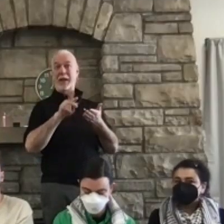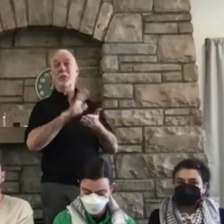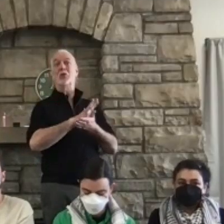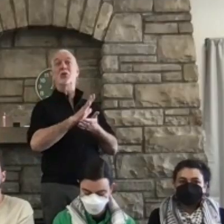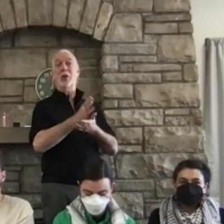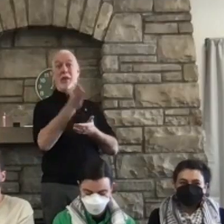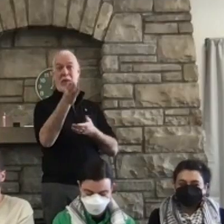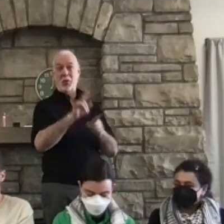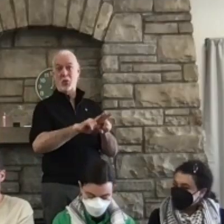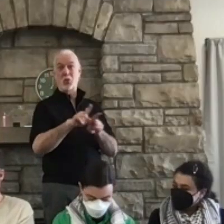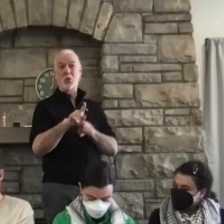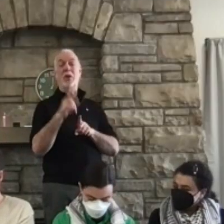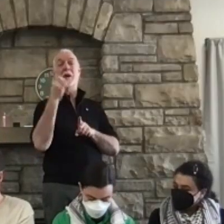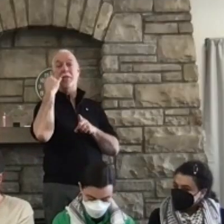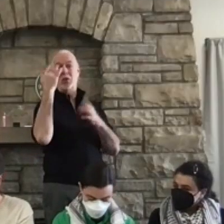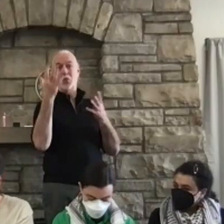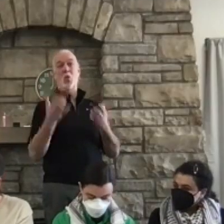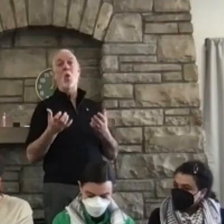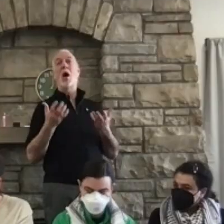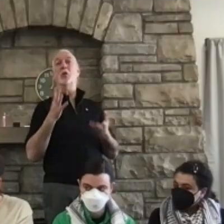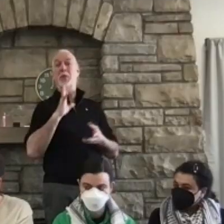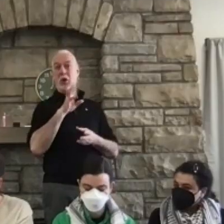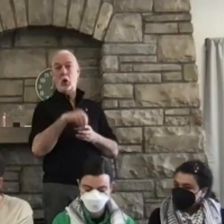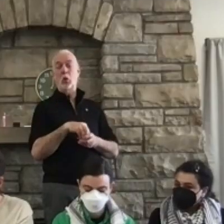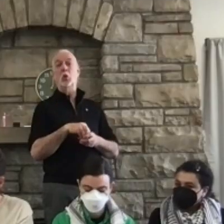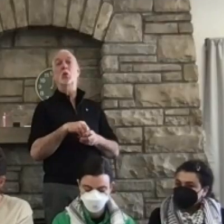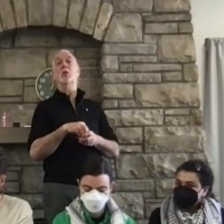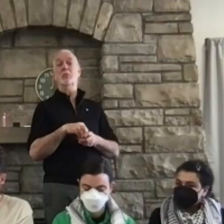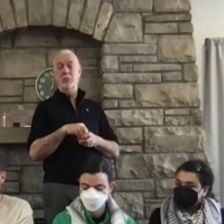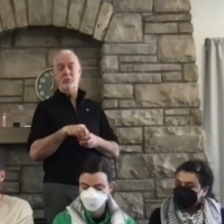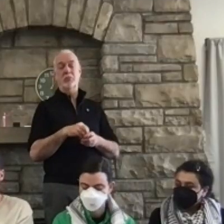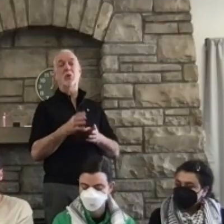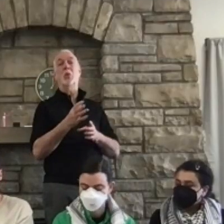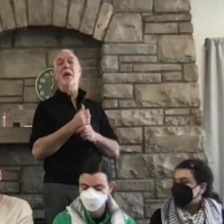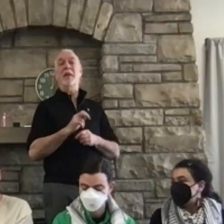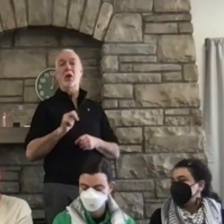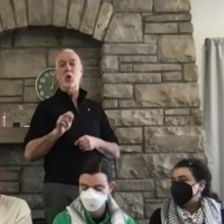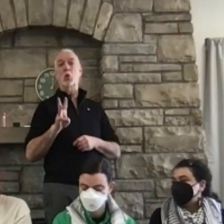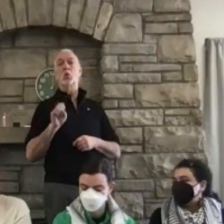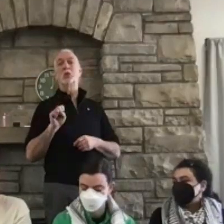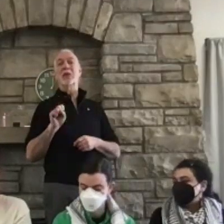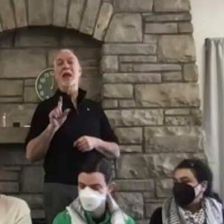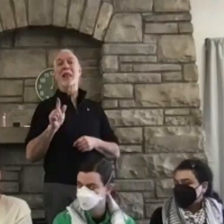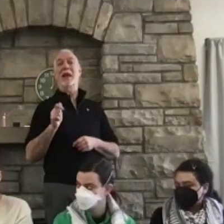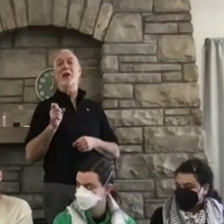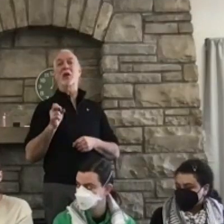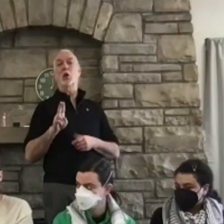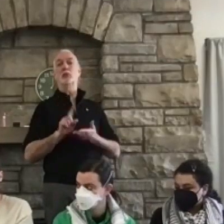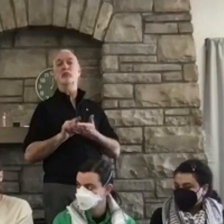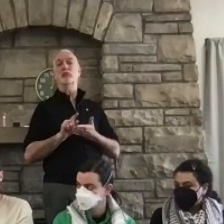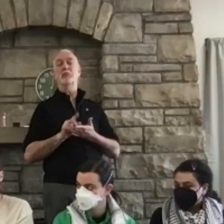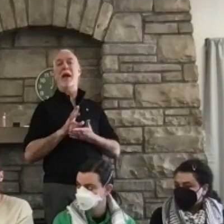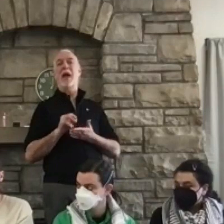sheet back there also if you want to be included in to get the newsletter and see what's happening with